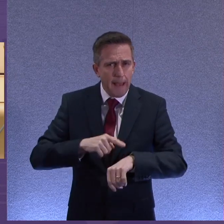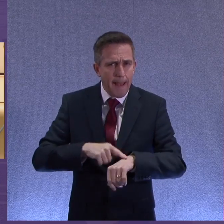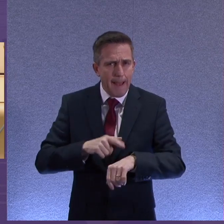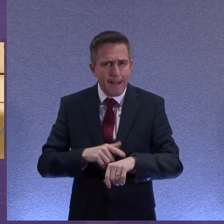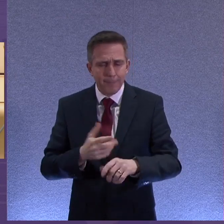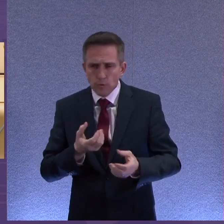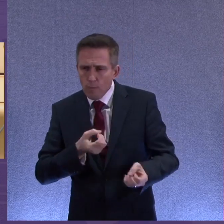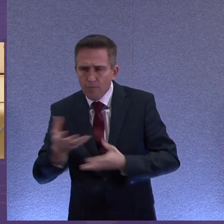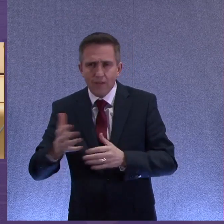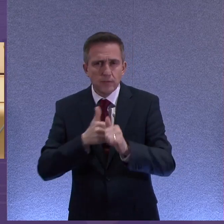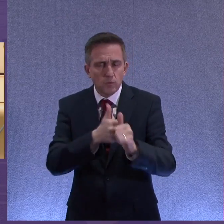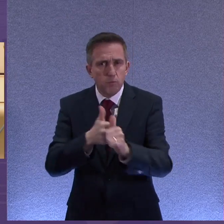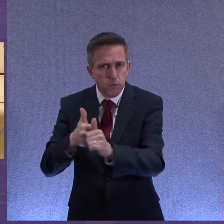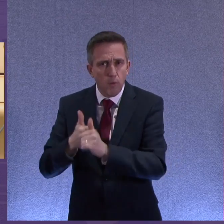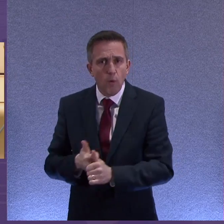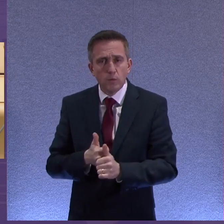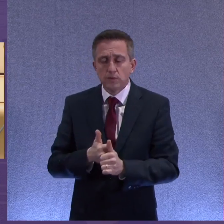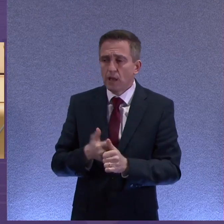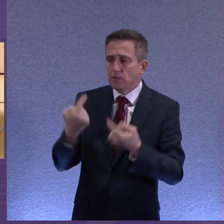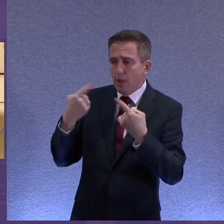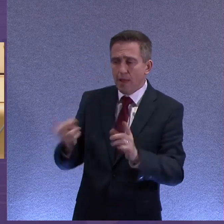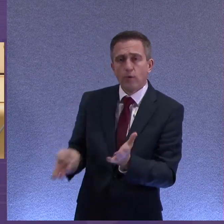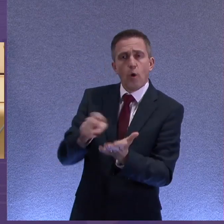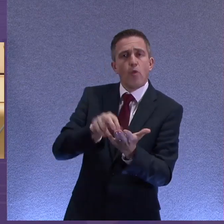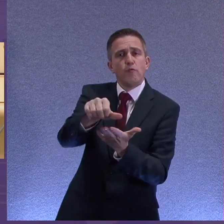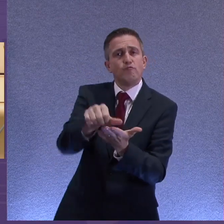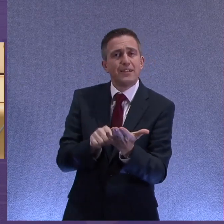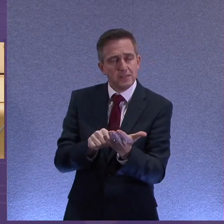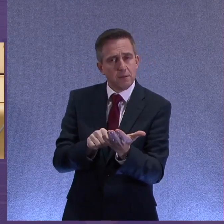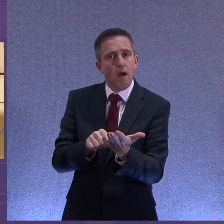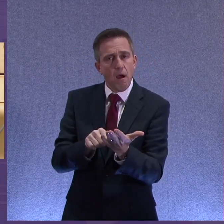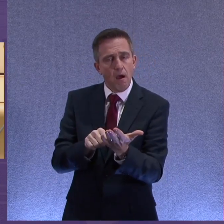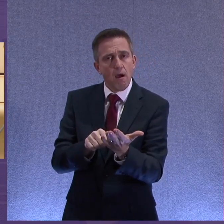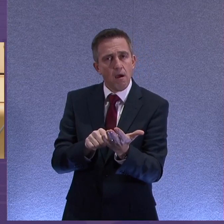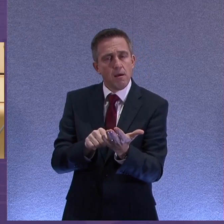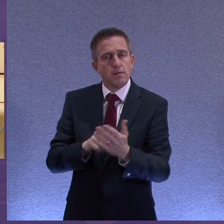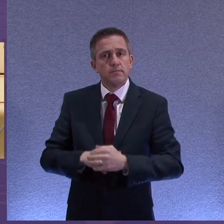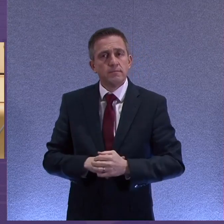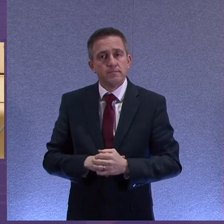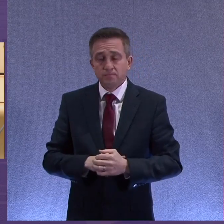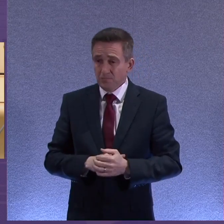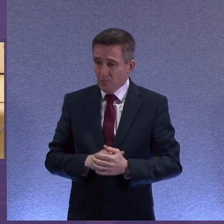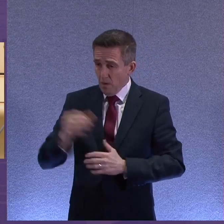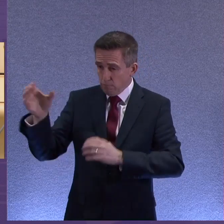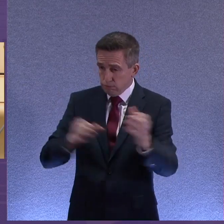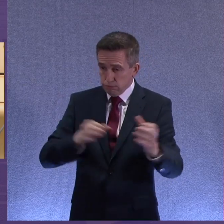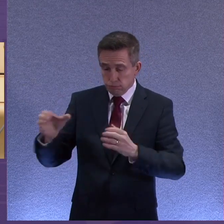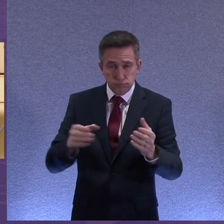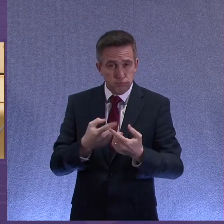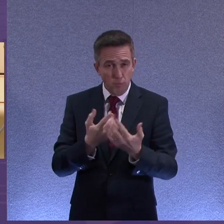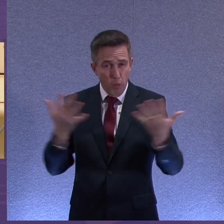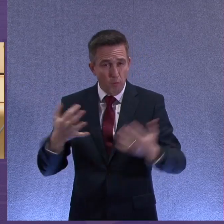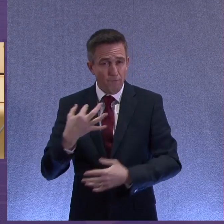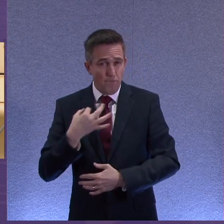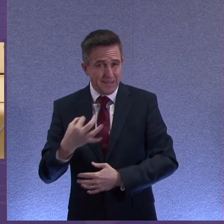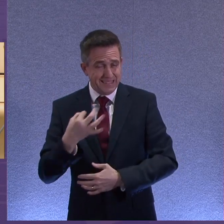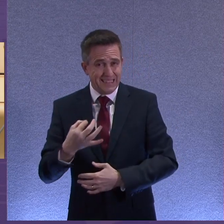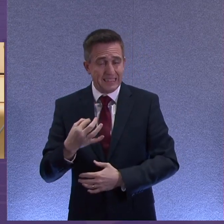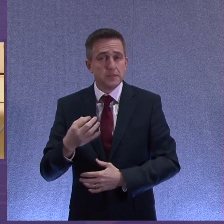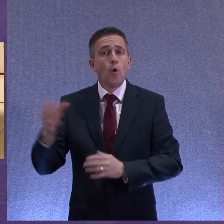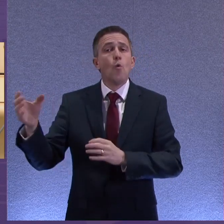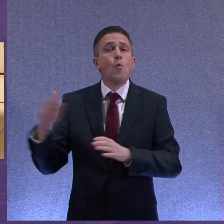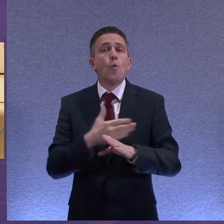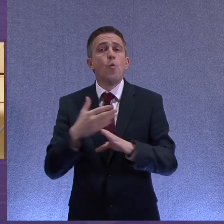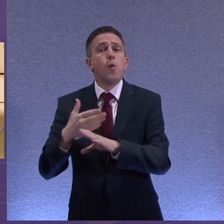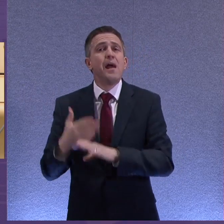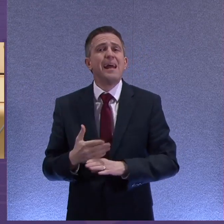to support their entry onto the register. We will ensure that all of these volunteers are deployed and in the safest and